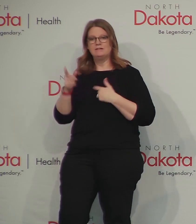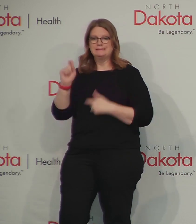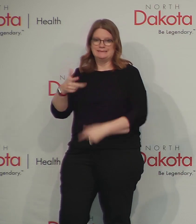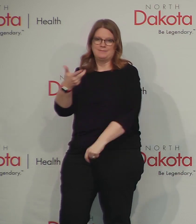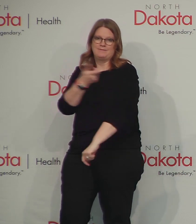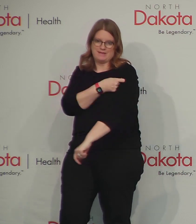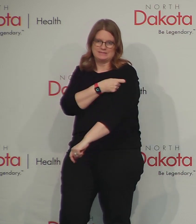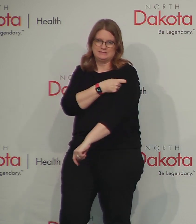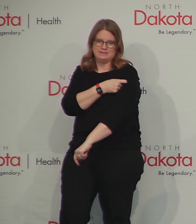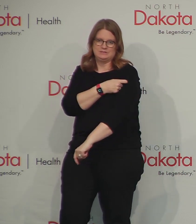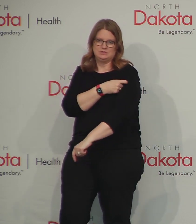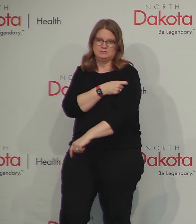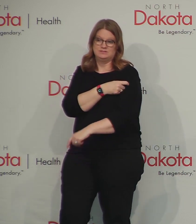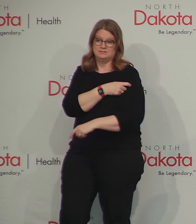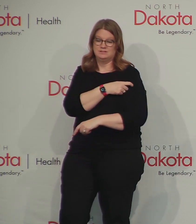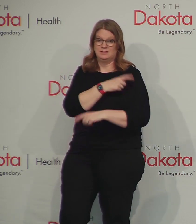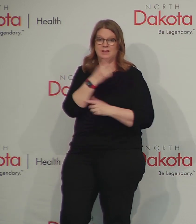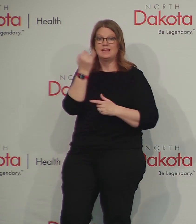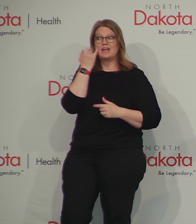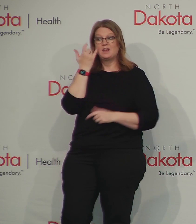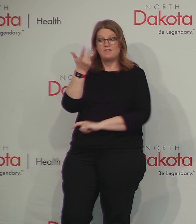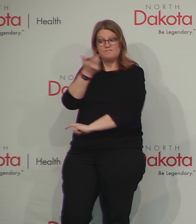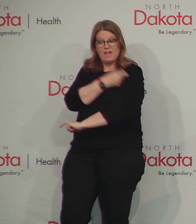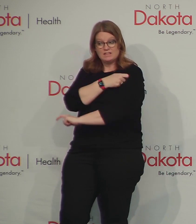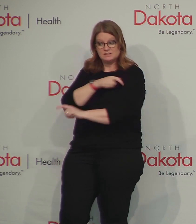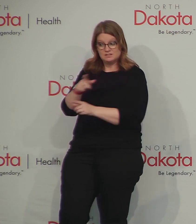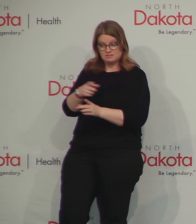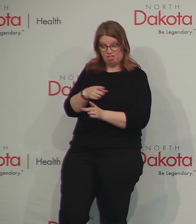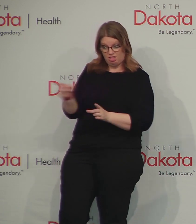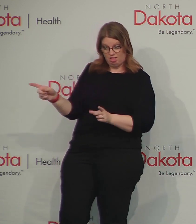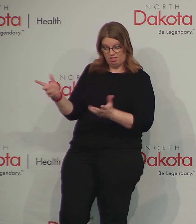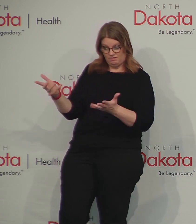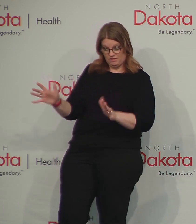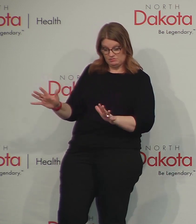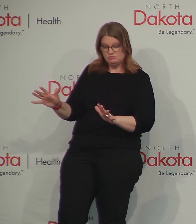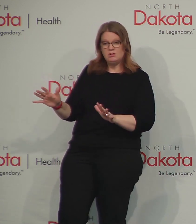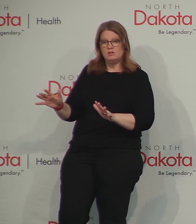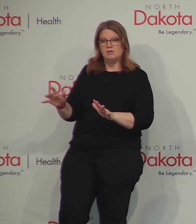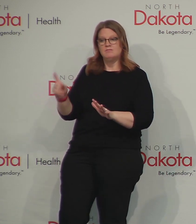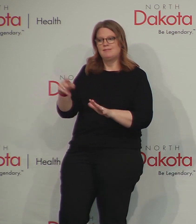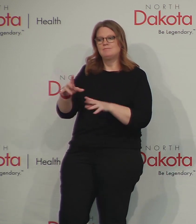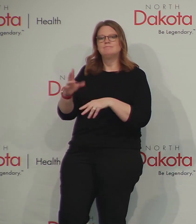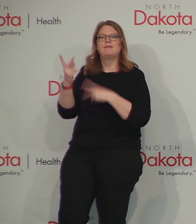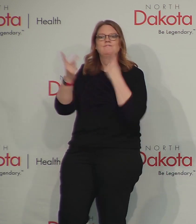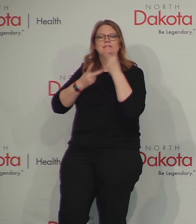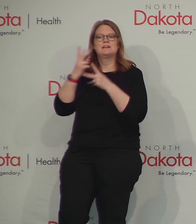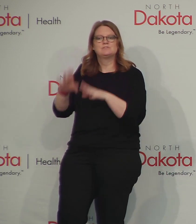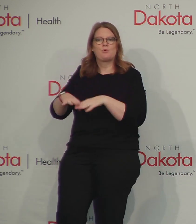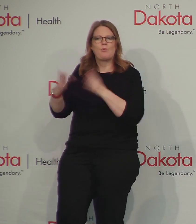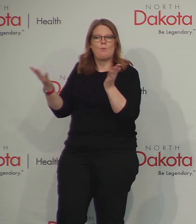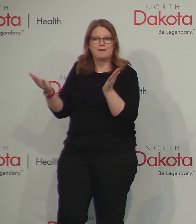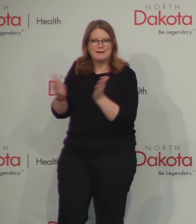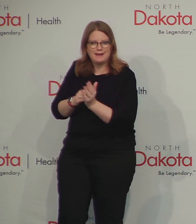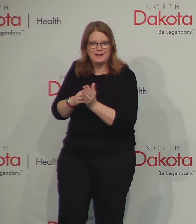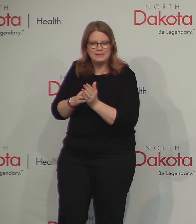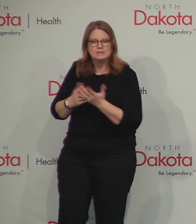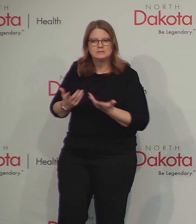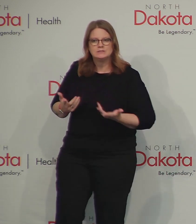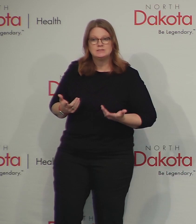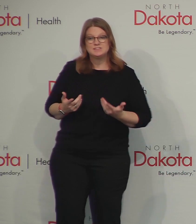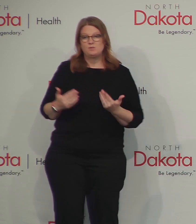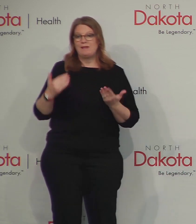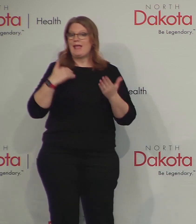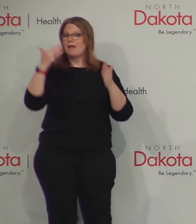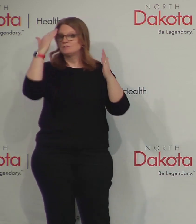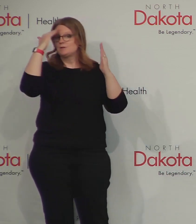the path towards taking care of both their health and their happiness and reopening visitation. So we have path forward here